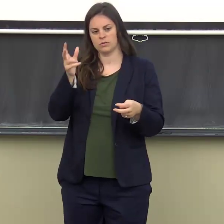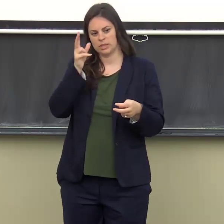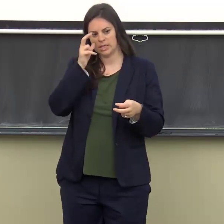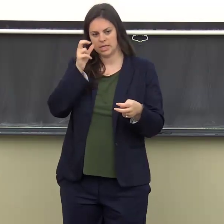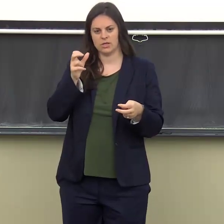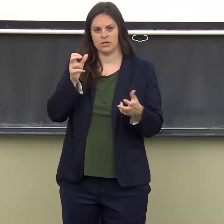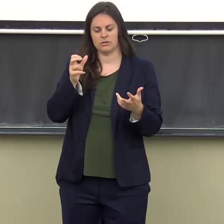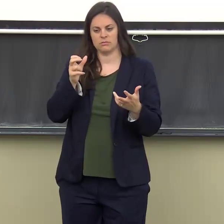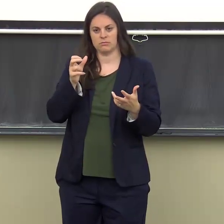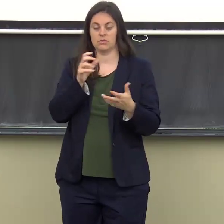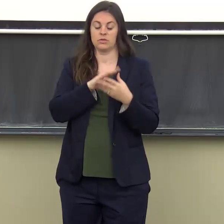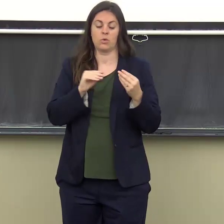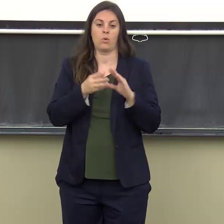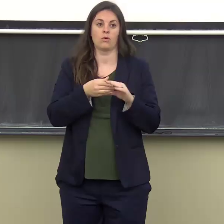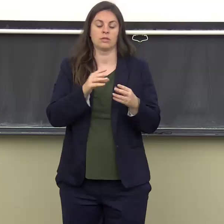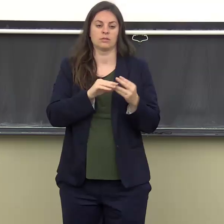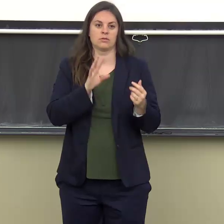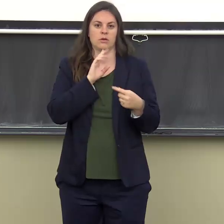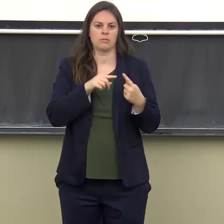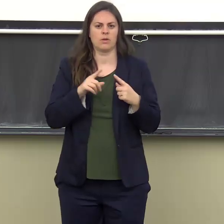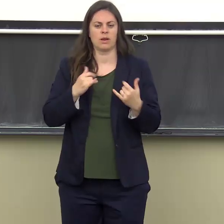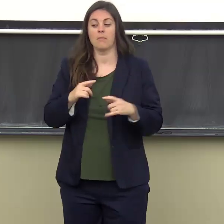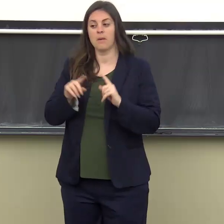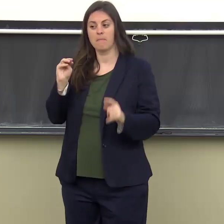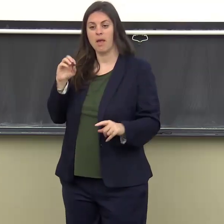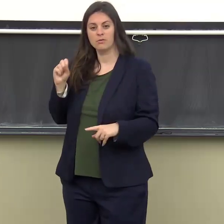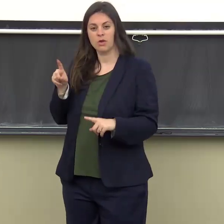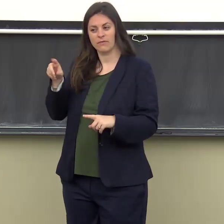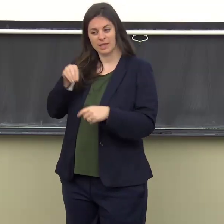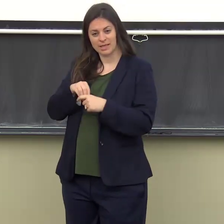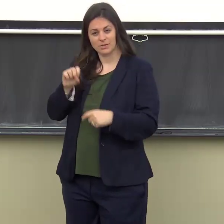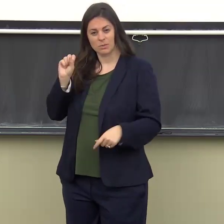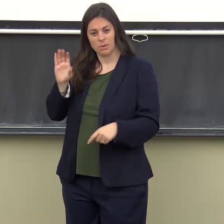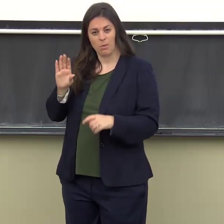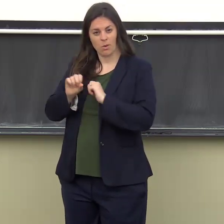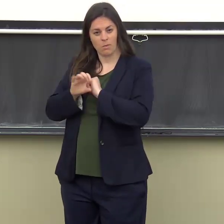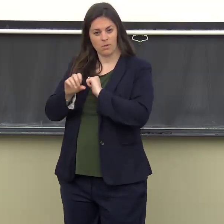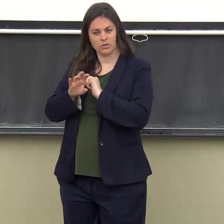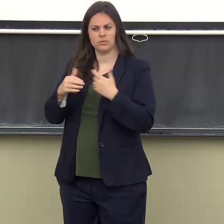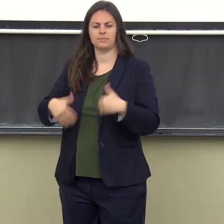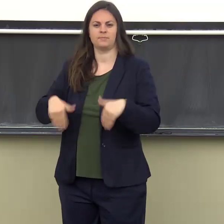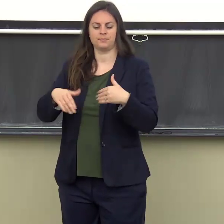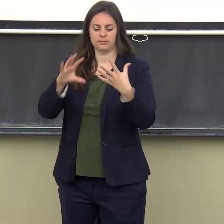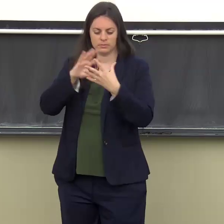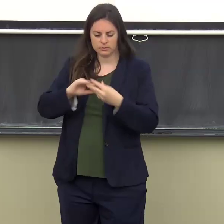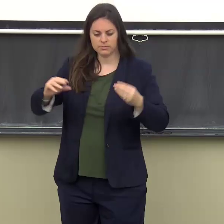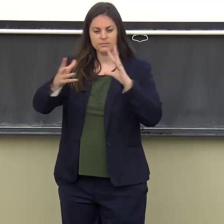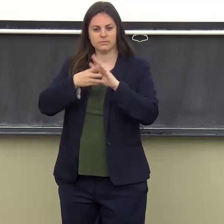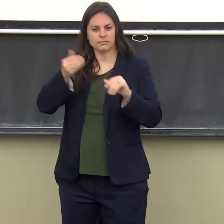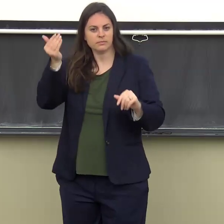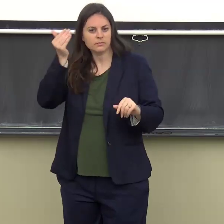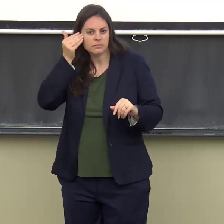but the fact that Microsoft did a Super Bowl commercial, right? You know what I mean? Like there's the storytelling and the